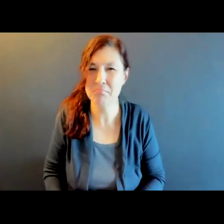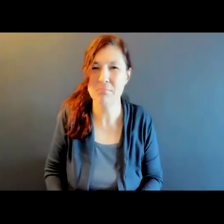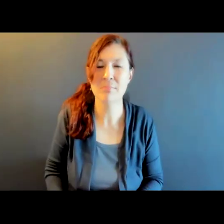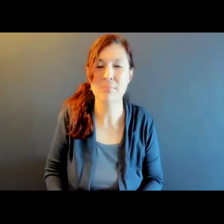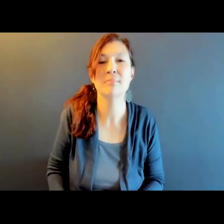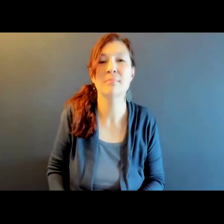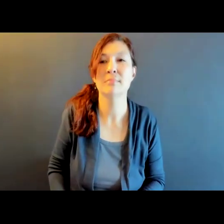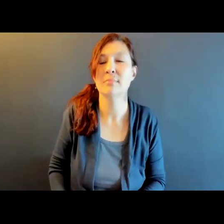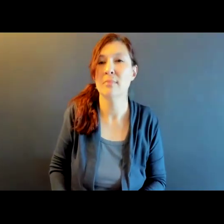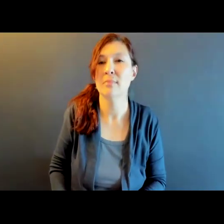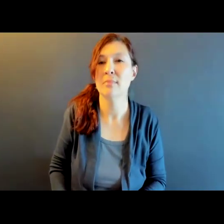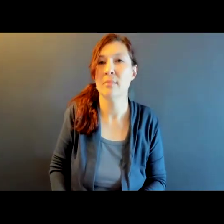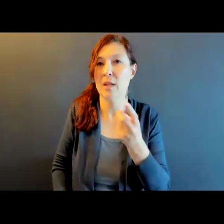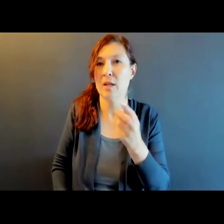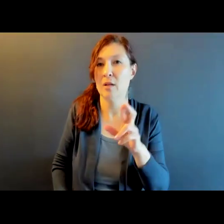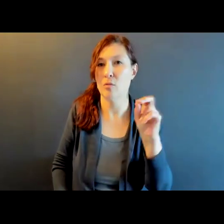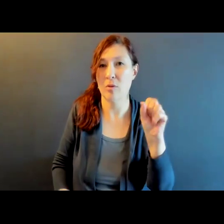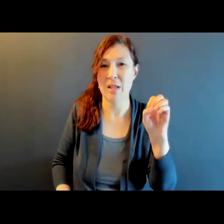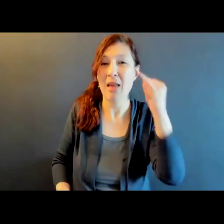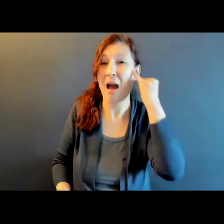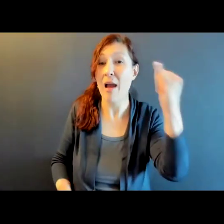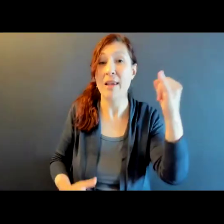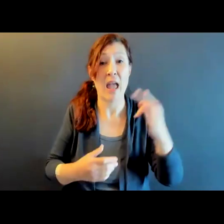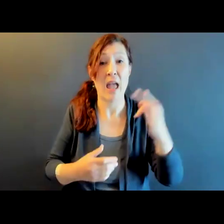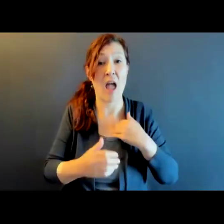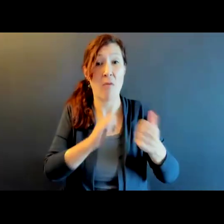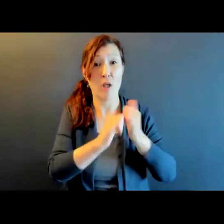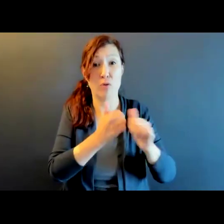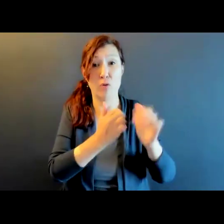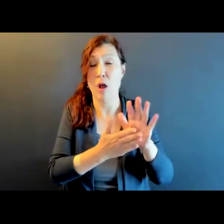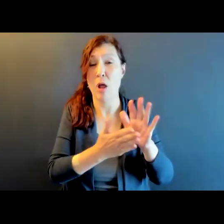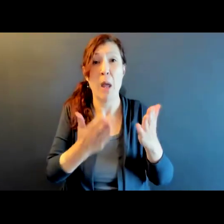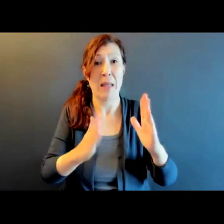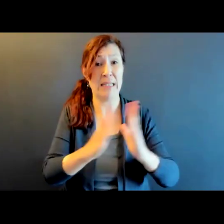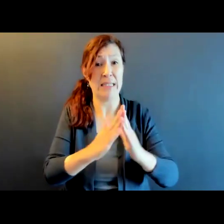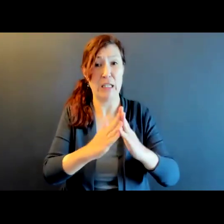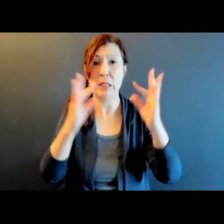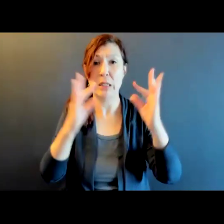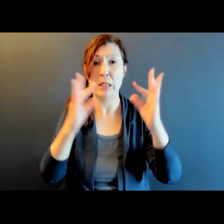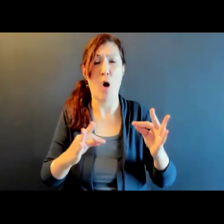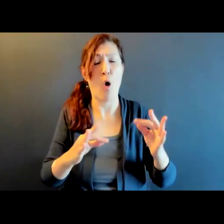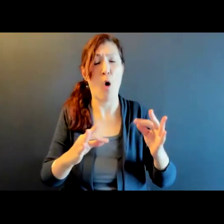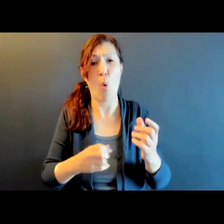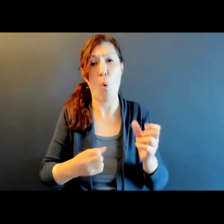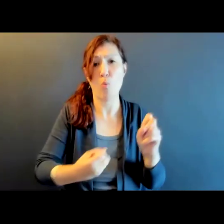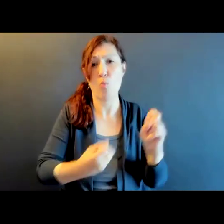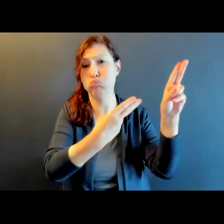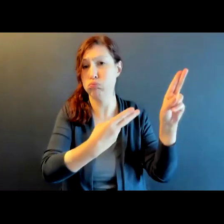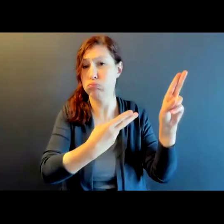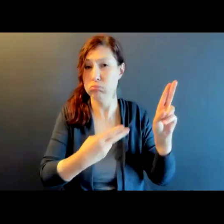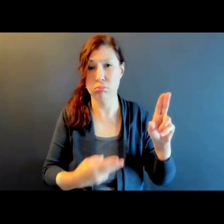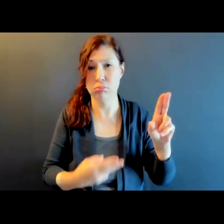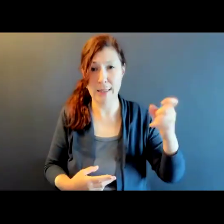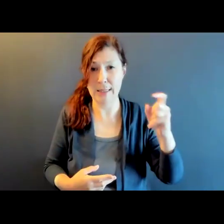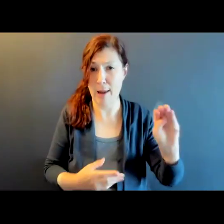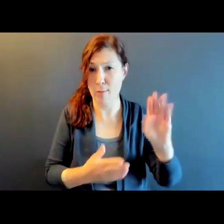nature of having competitive schools, like we could decide as a city not to have them, right? But they've been here since before this country was created,